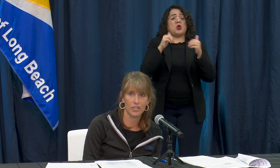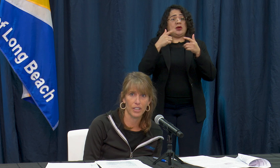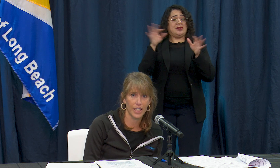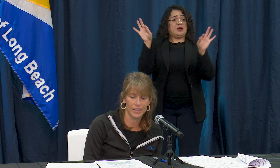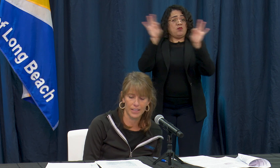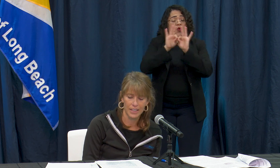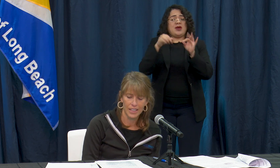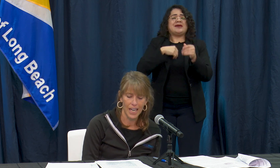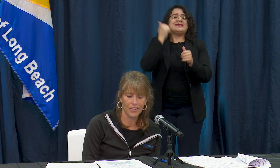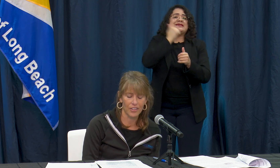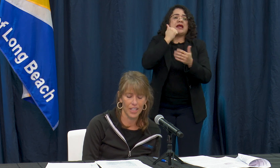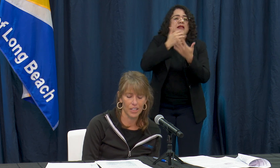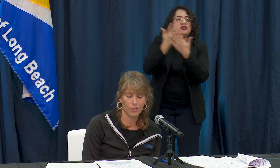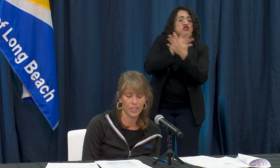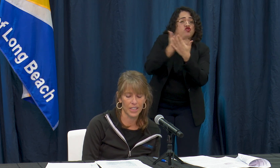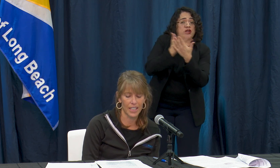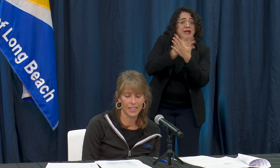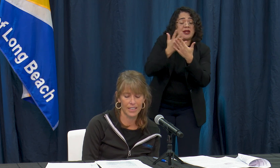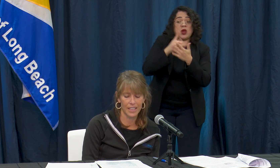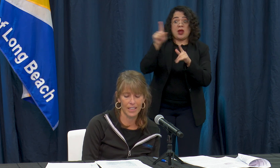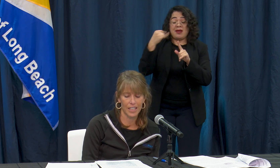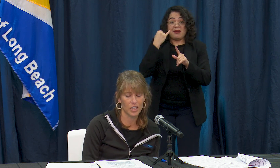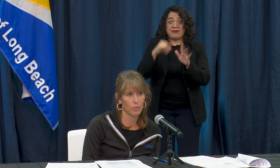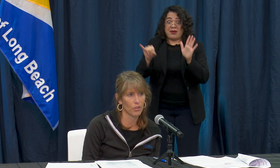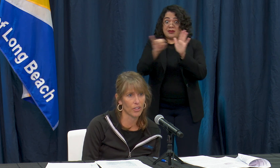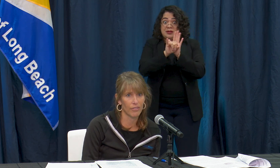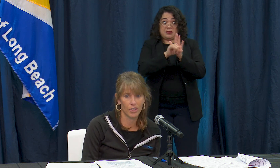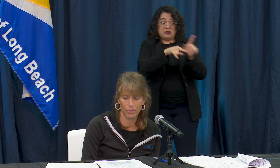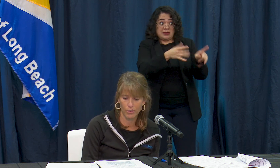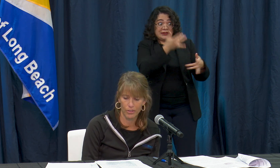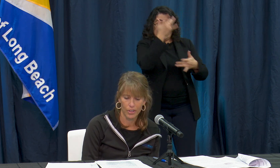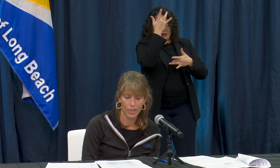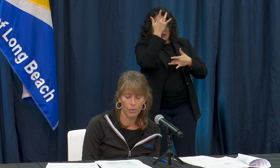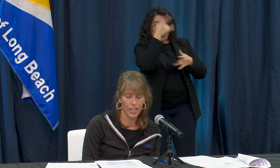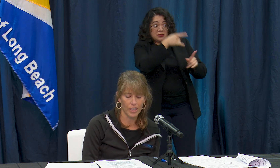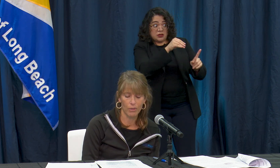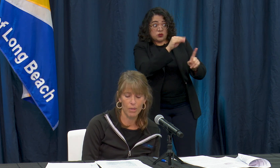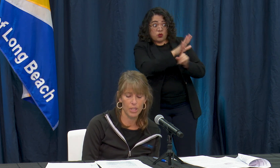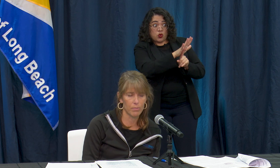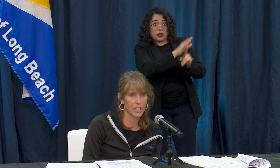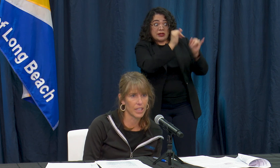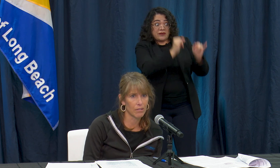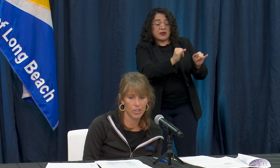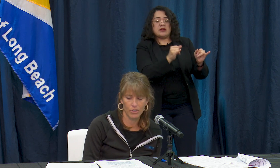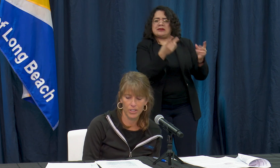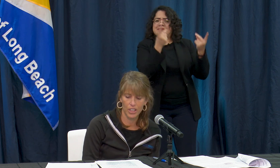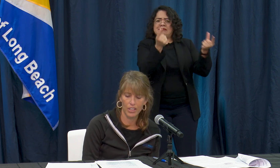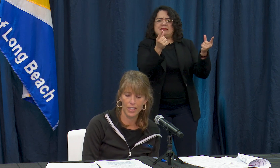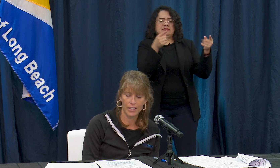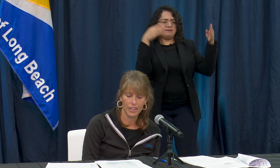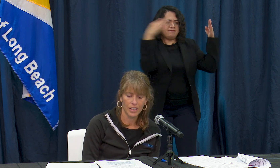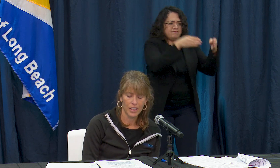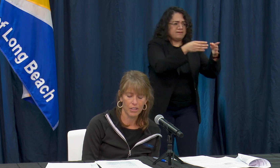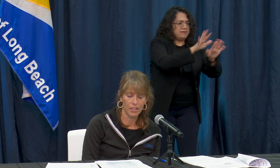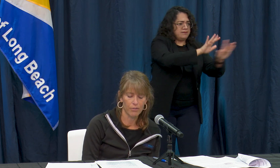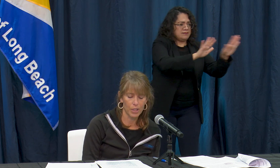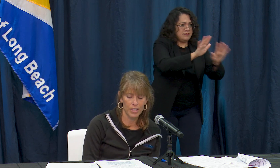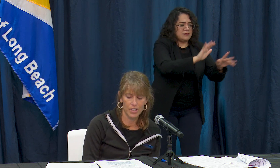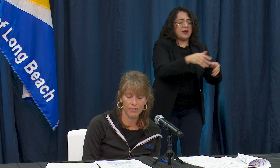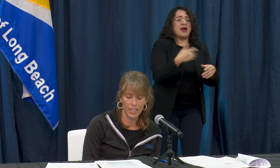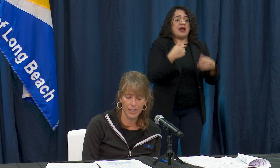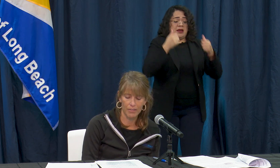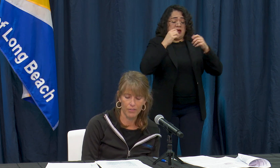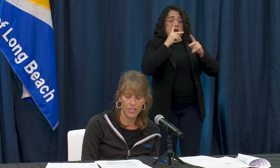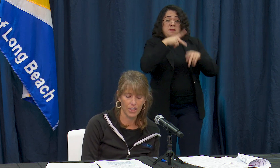doing daily screenings, isolating and quarantining sick and exposed individuals, wearing the right PPE when you can secure it, doing the